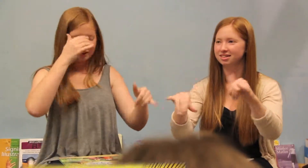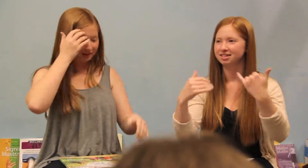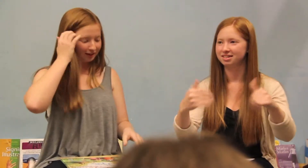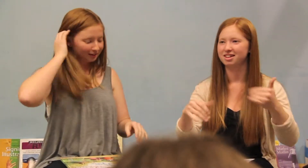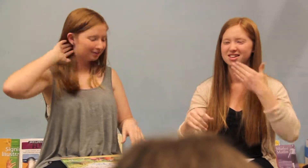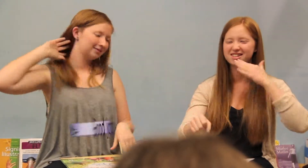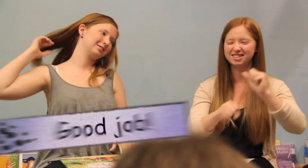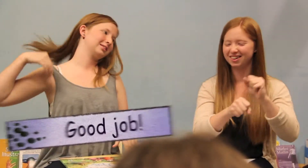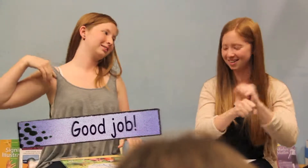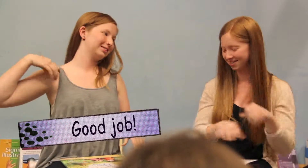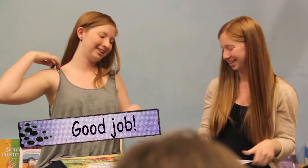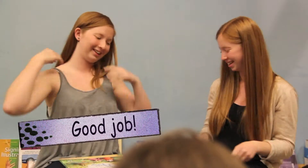good job